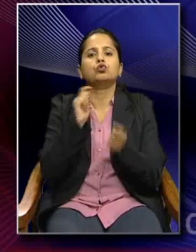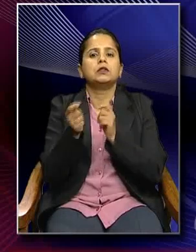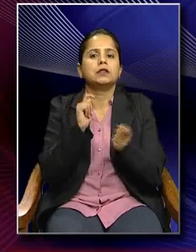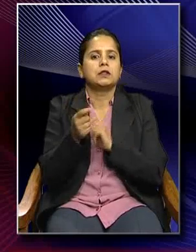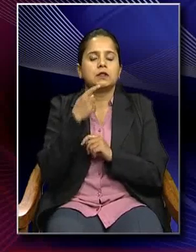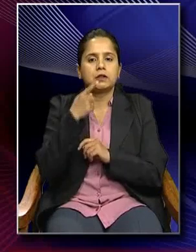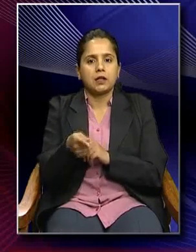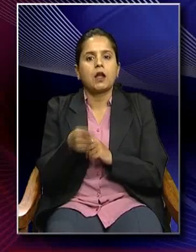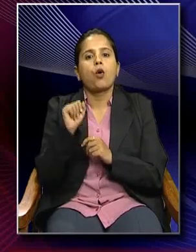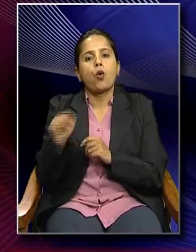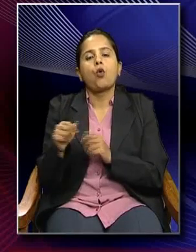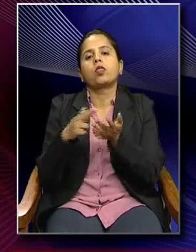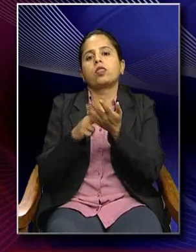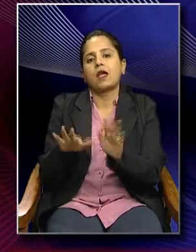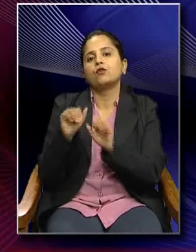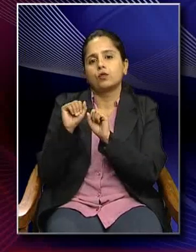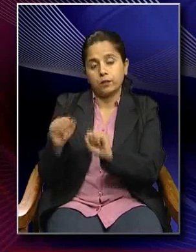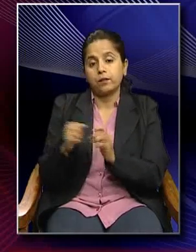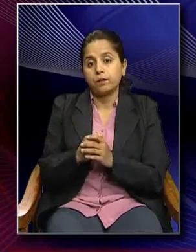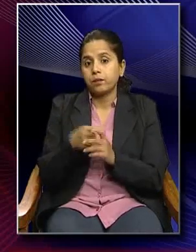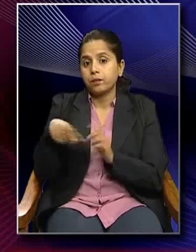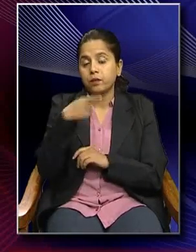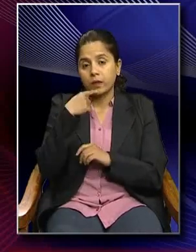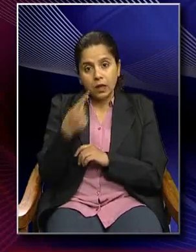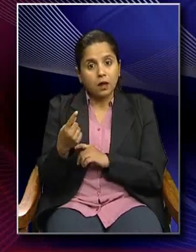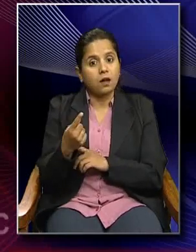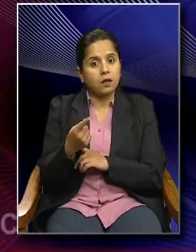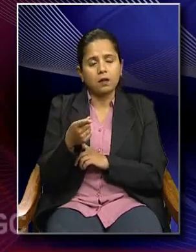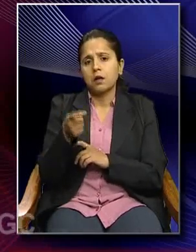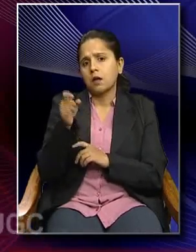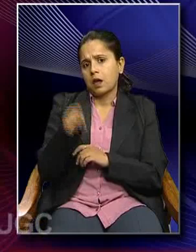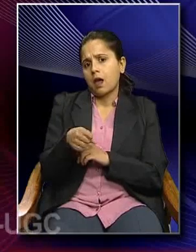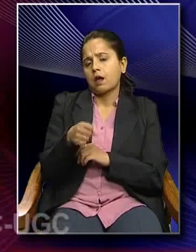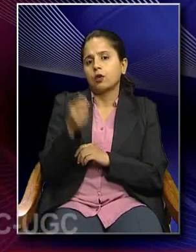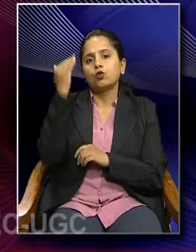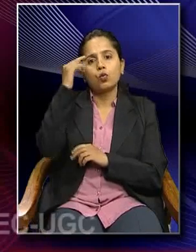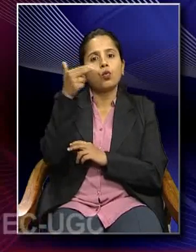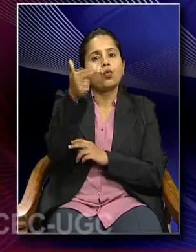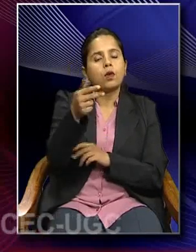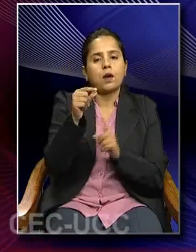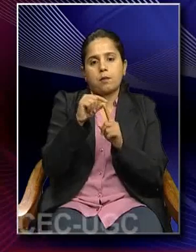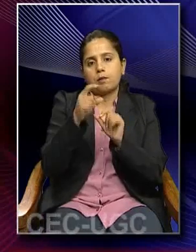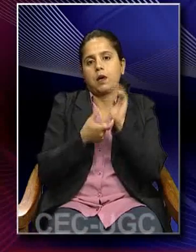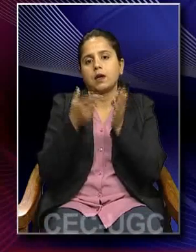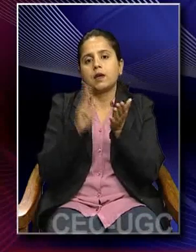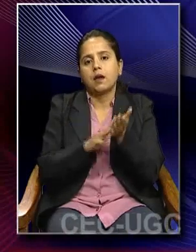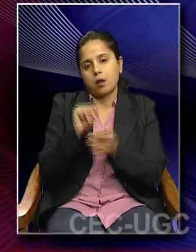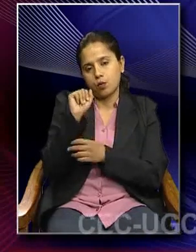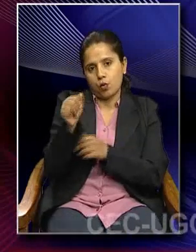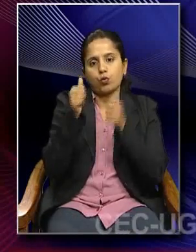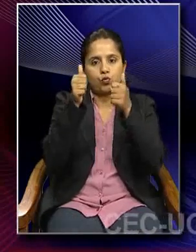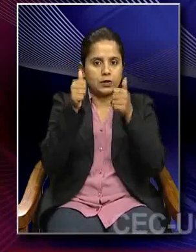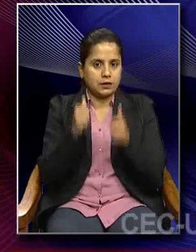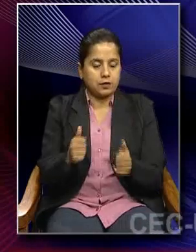of the Prakriti, and hence it is known as Parinam.